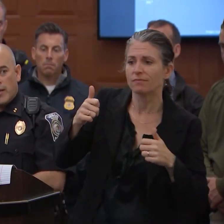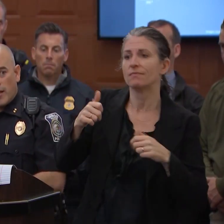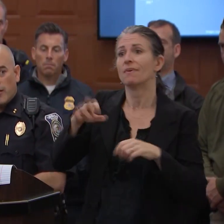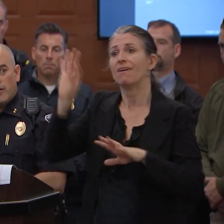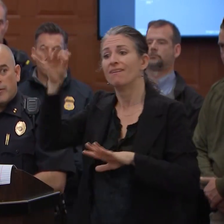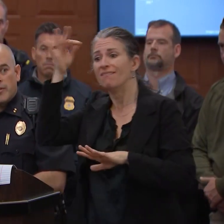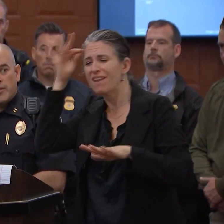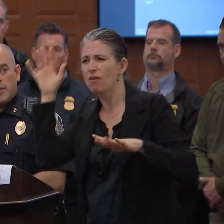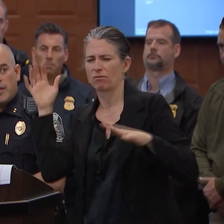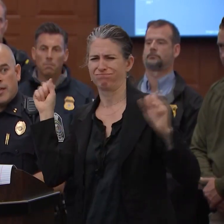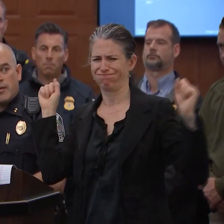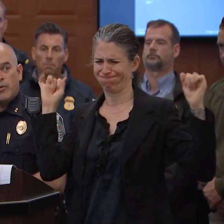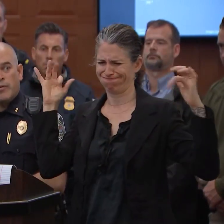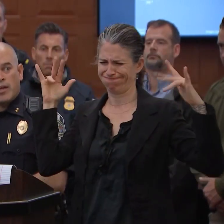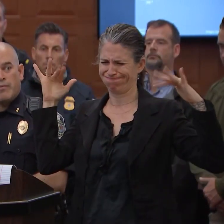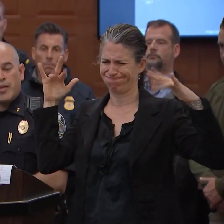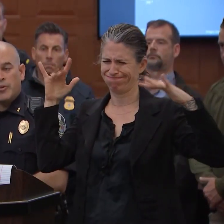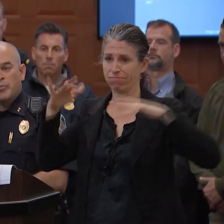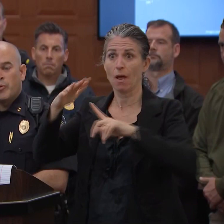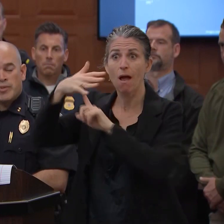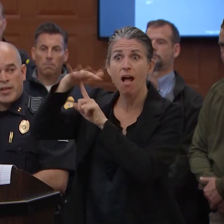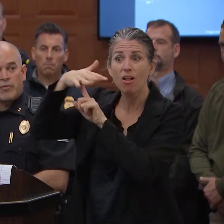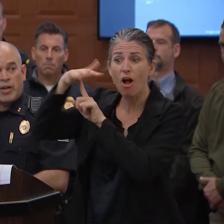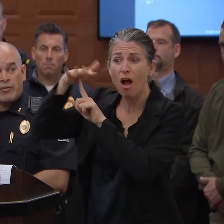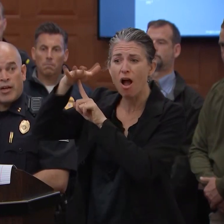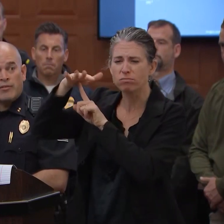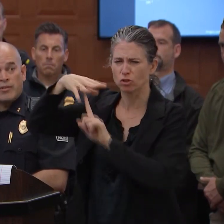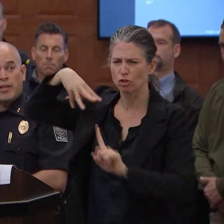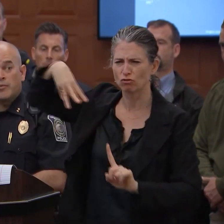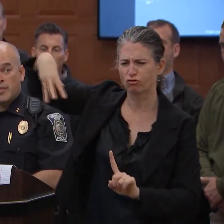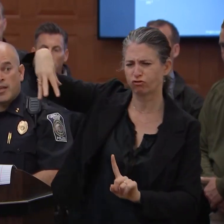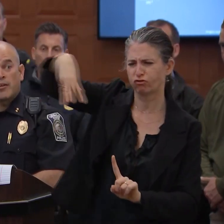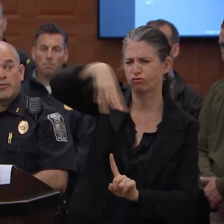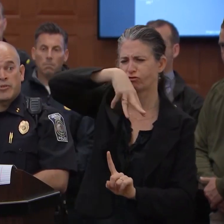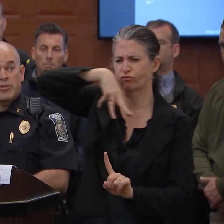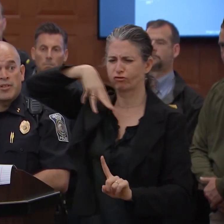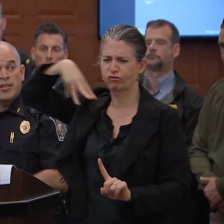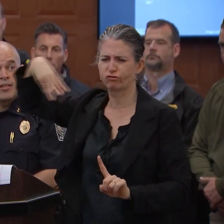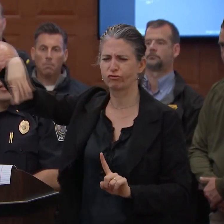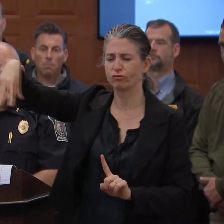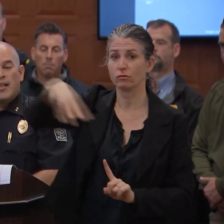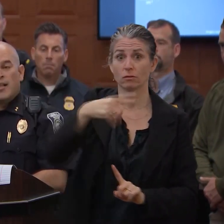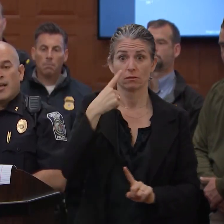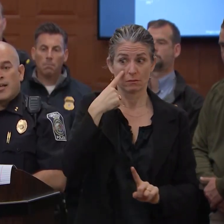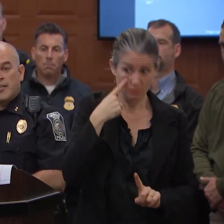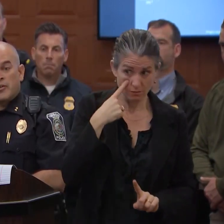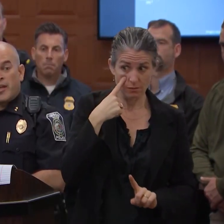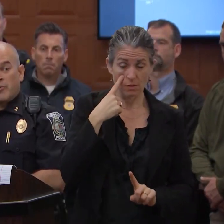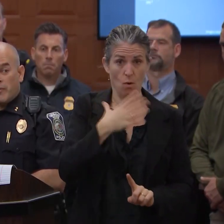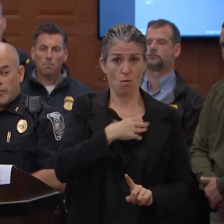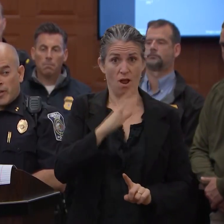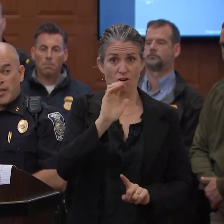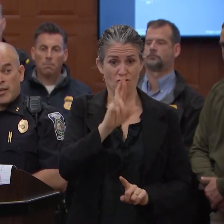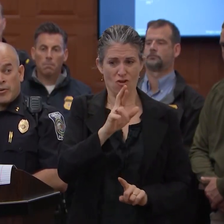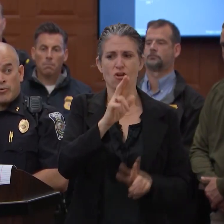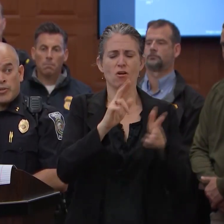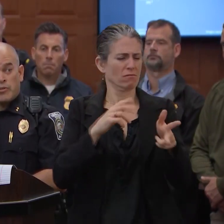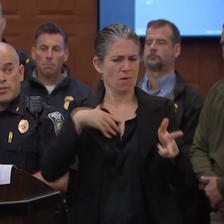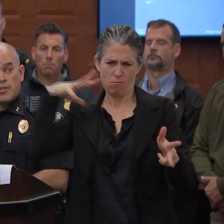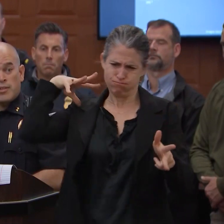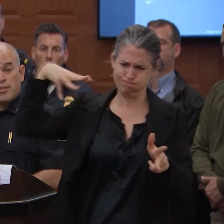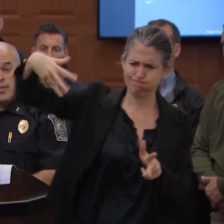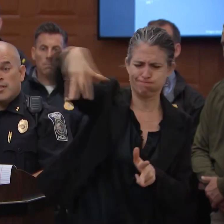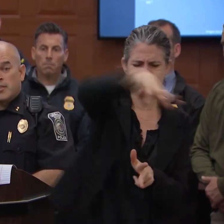We had helicopters in the air over that vehicle moments after I arrived, and I was the 2nd officer on scene. I can tell you that we flooded that area